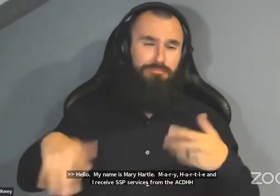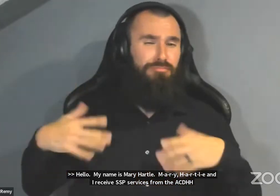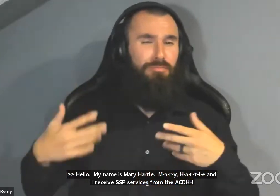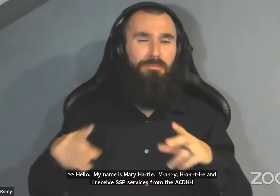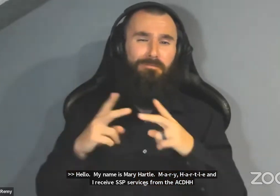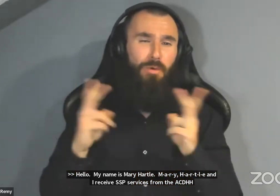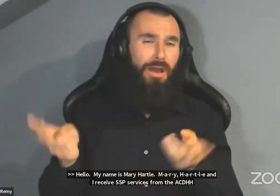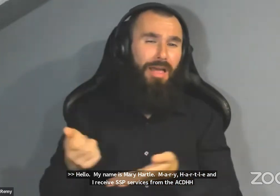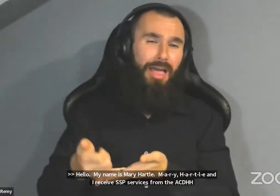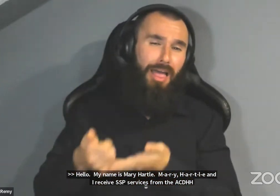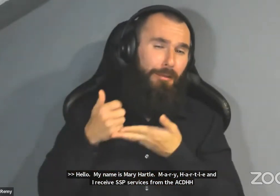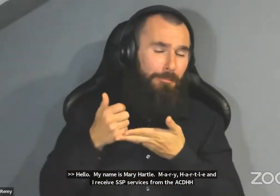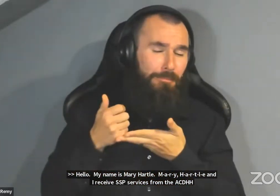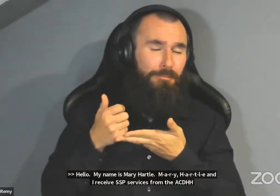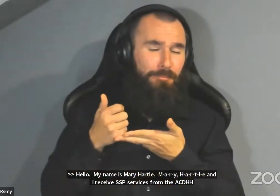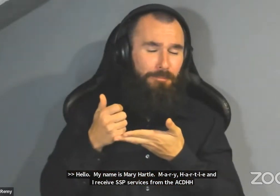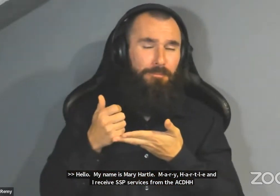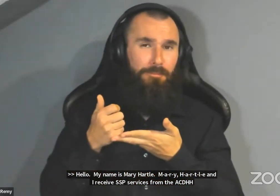me